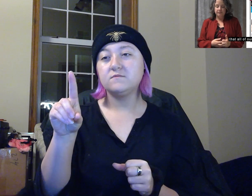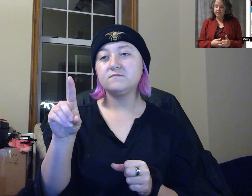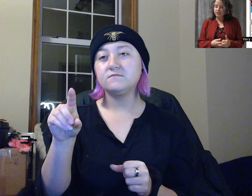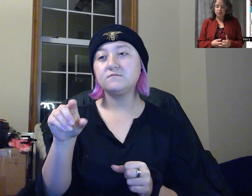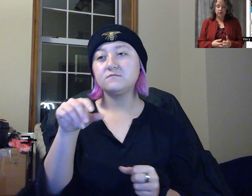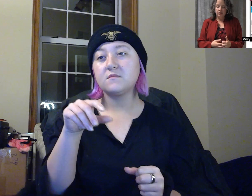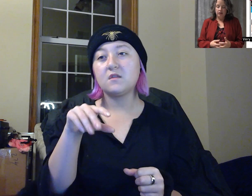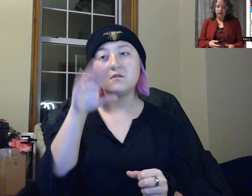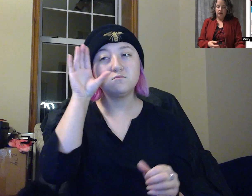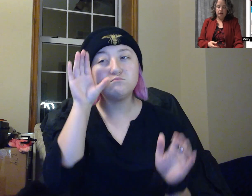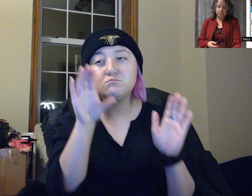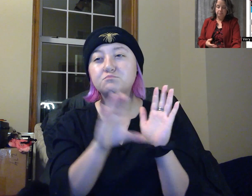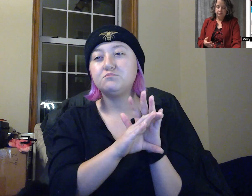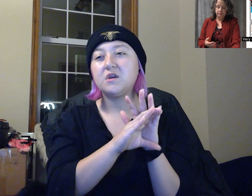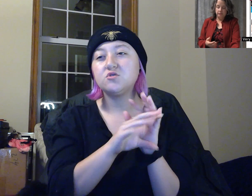Very visual.